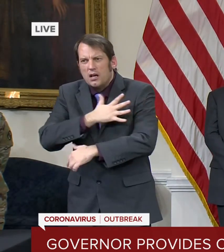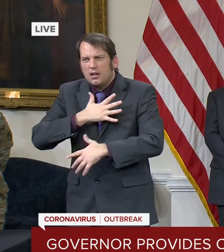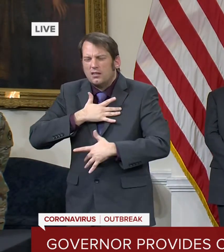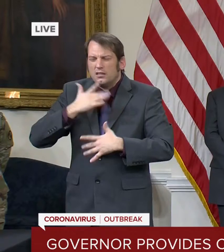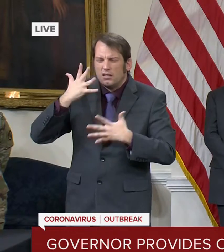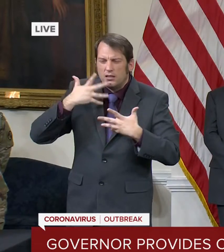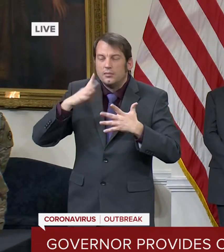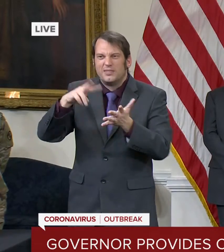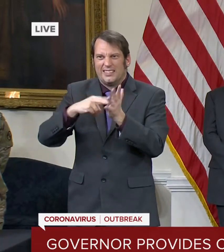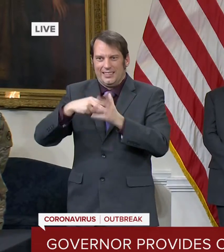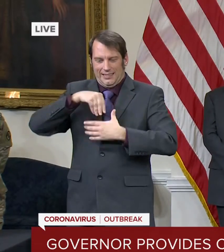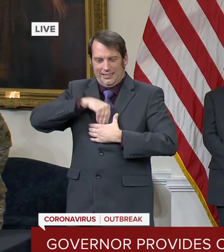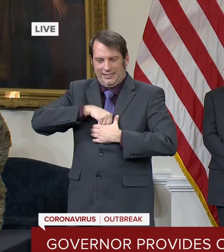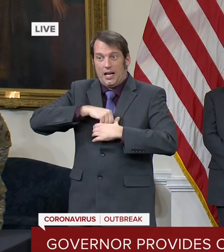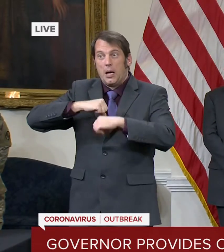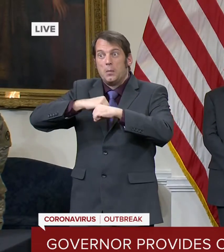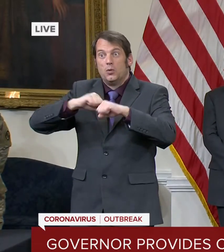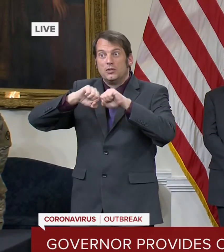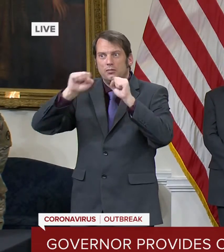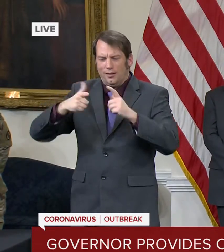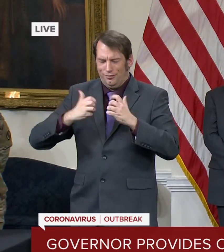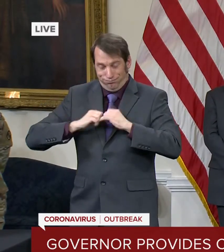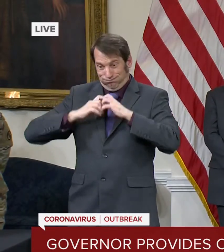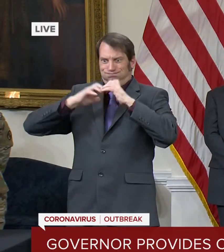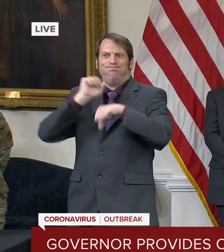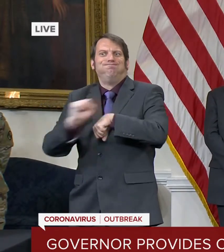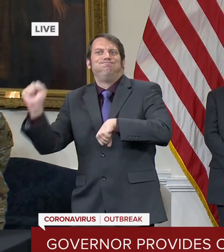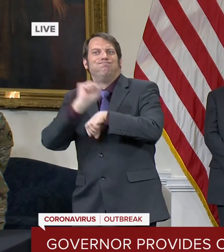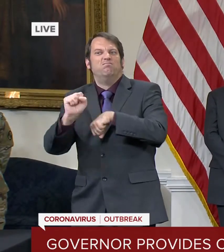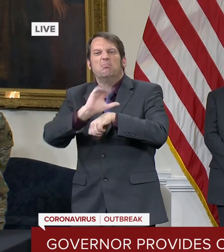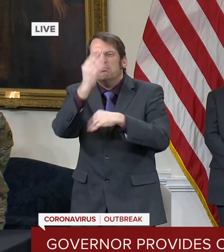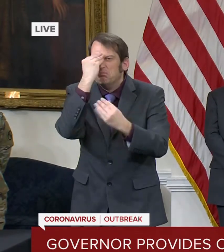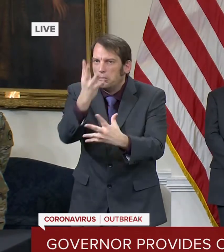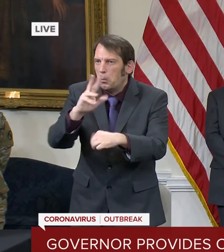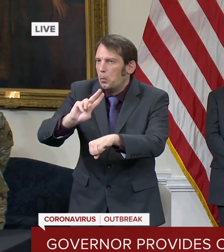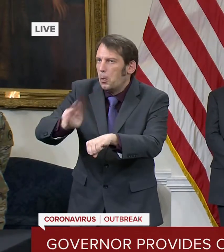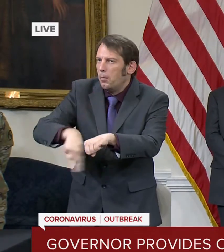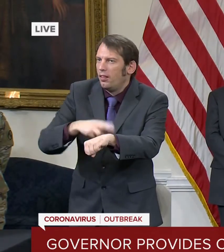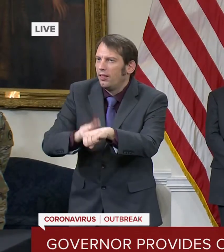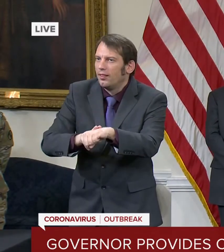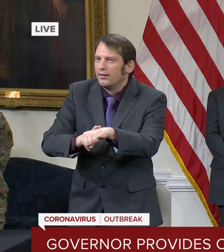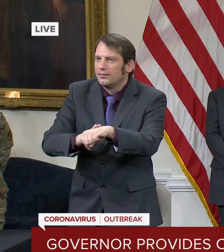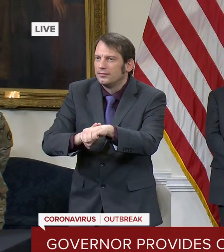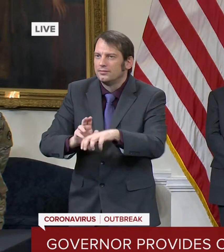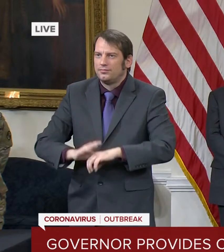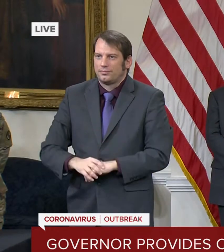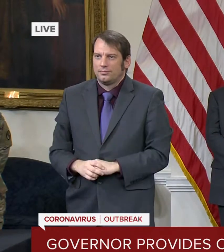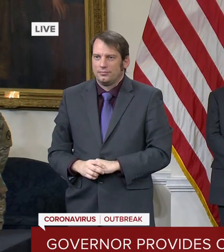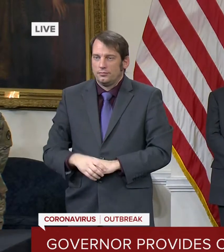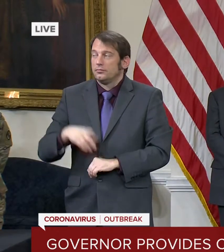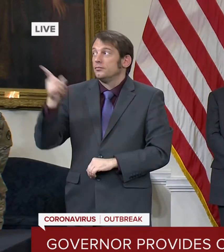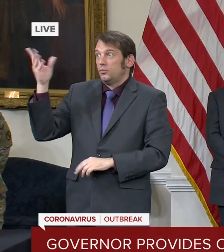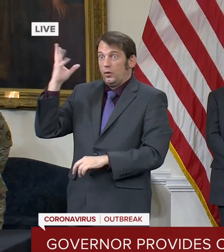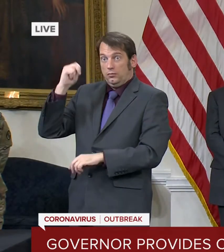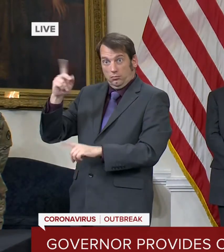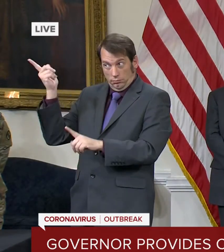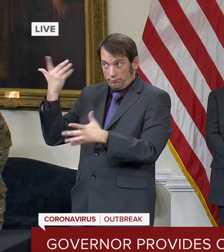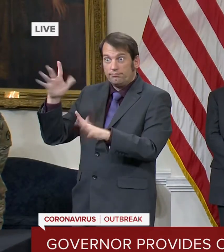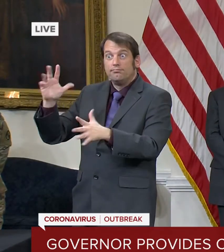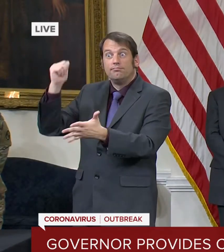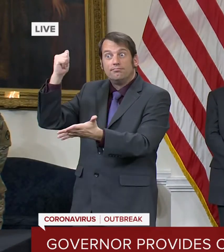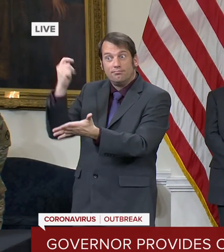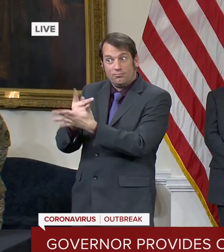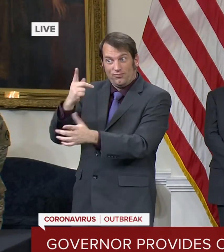and should be expected after vaccination. If this vaccine receives EUA approval, it will be a significant step